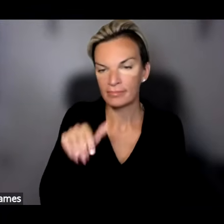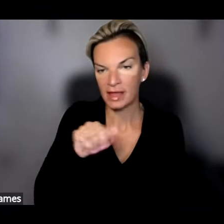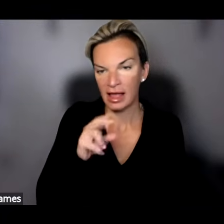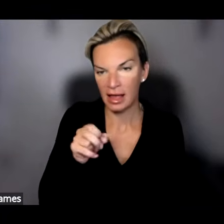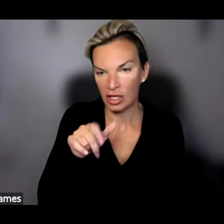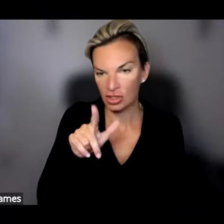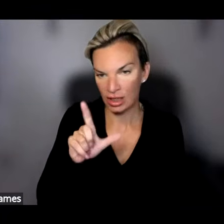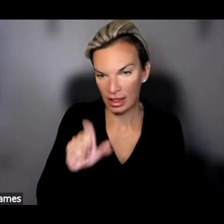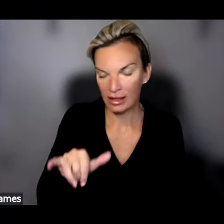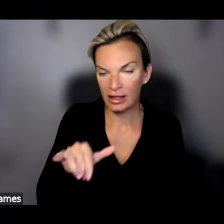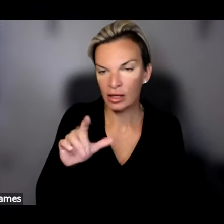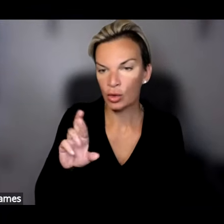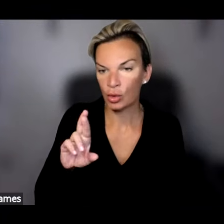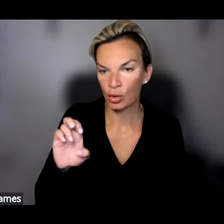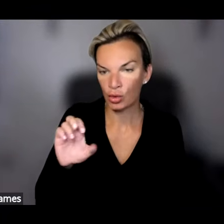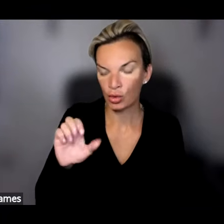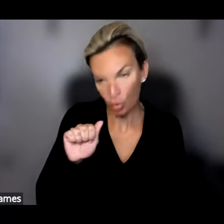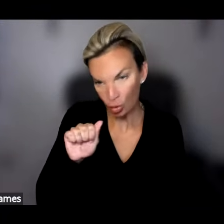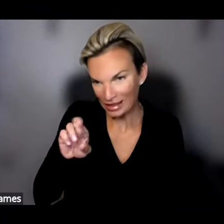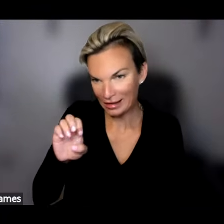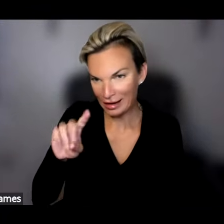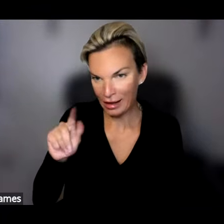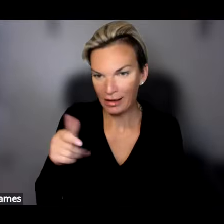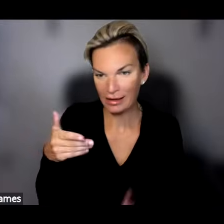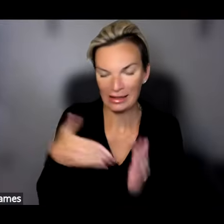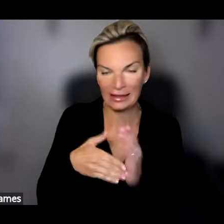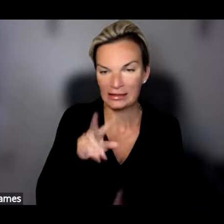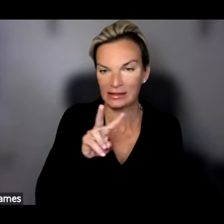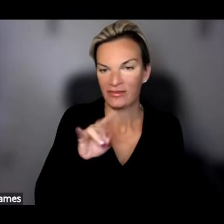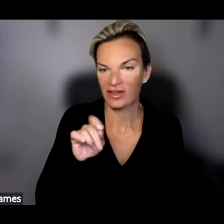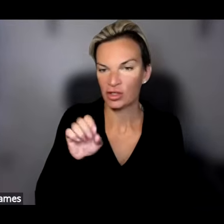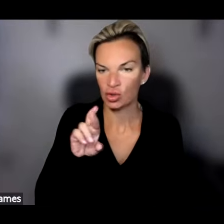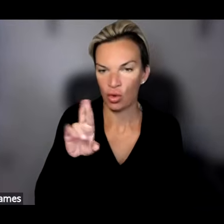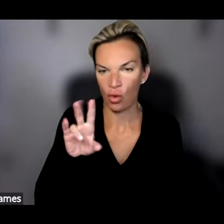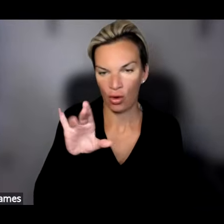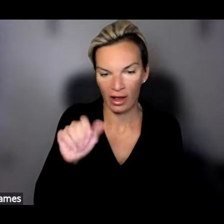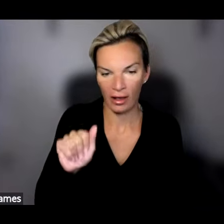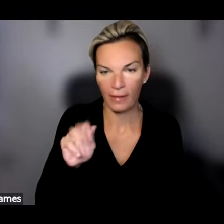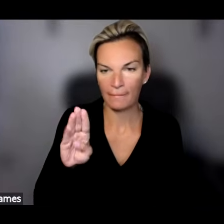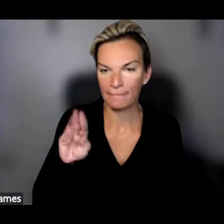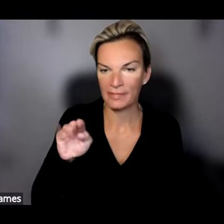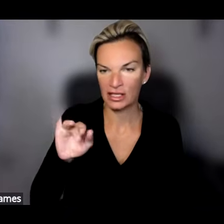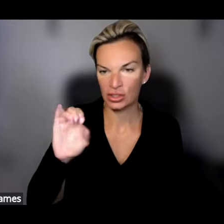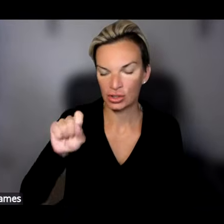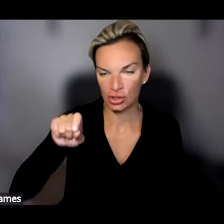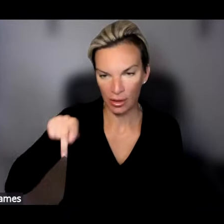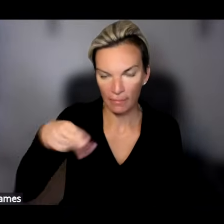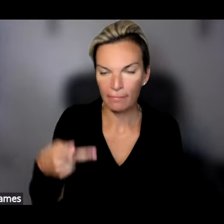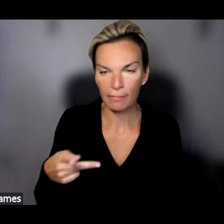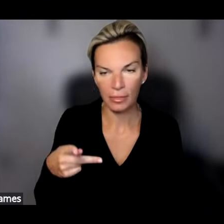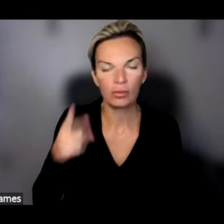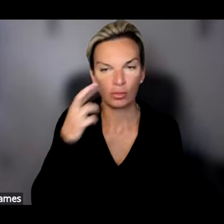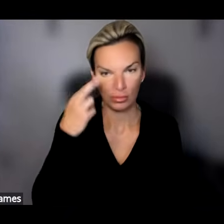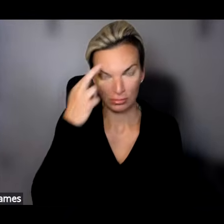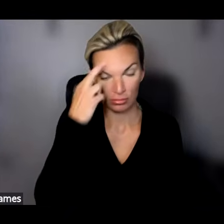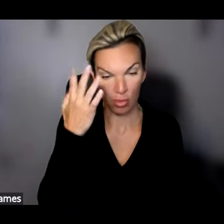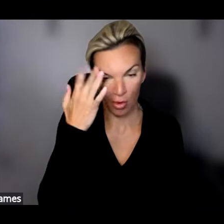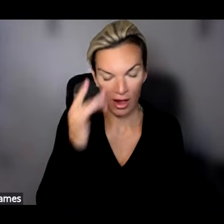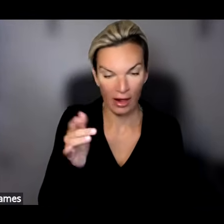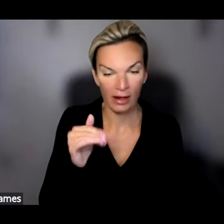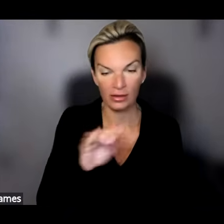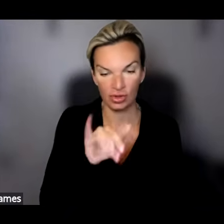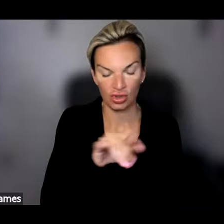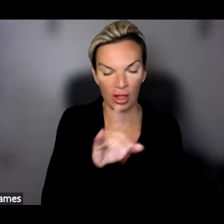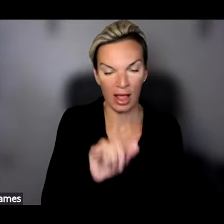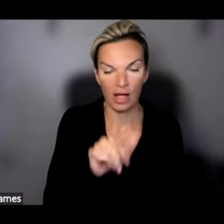Bishop. The reasons for the recall printed on the petition. Between July 24th, 2025 and